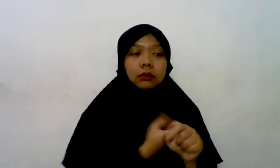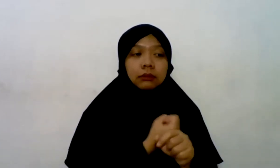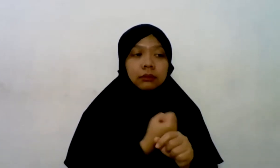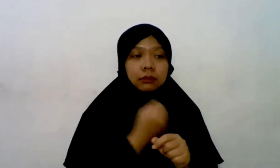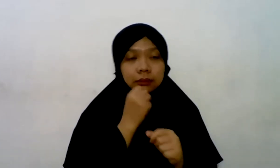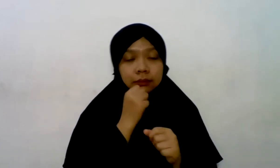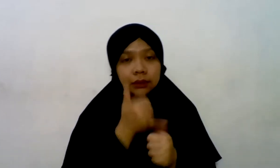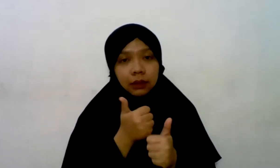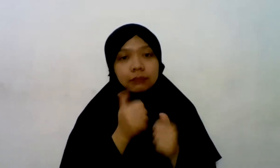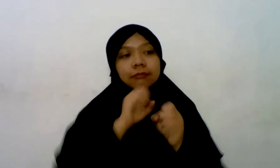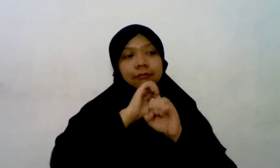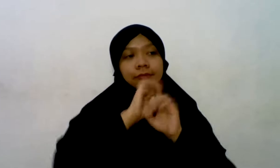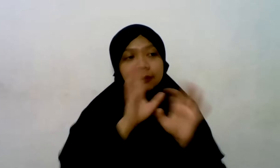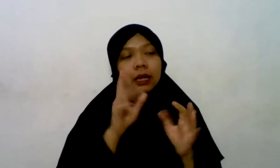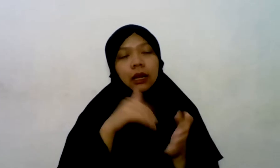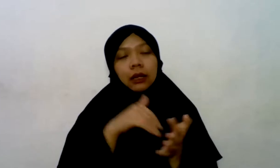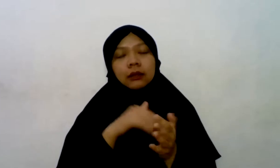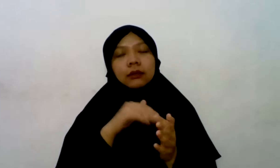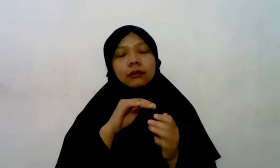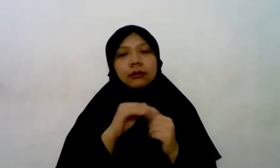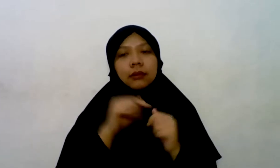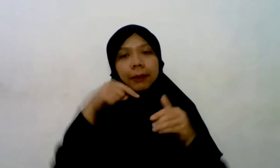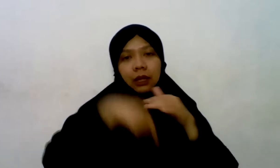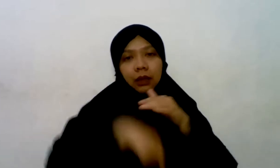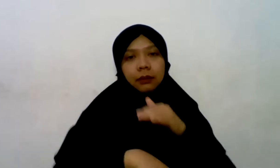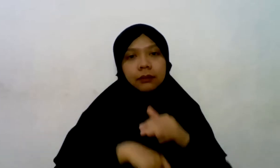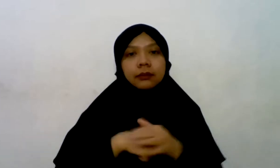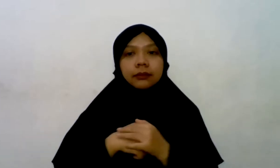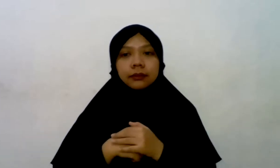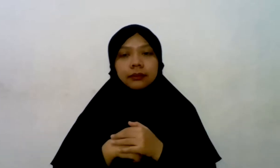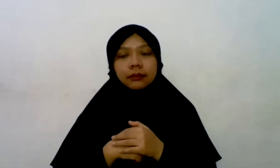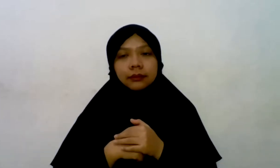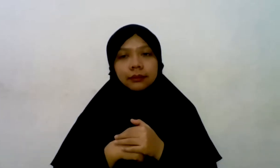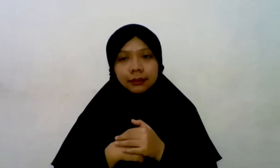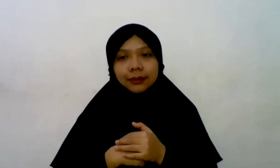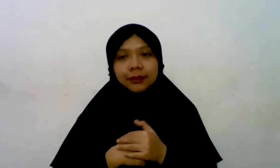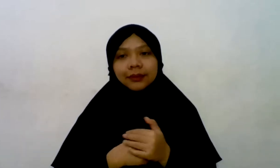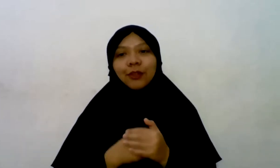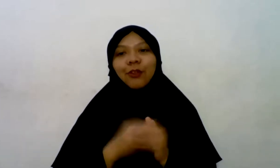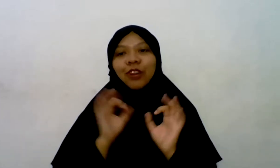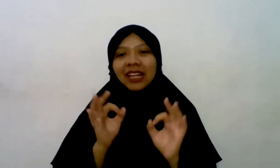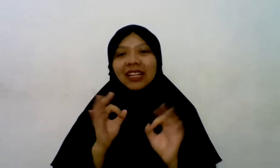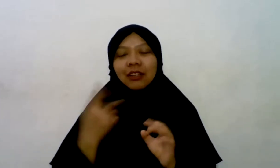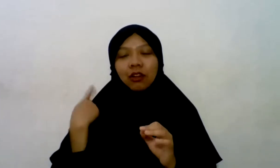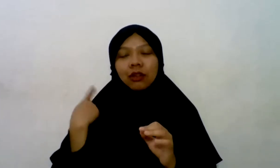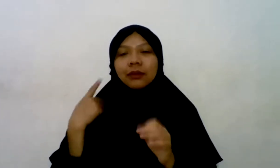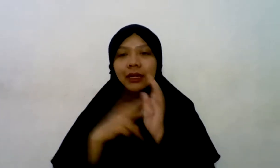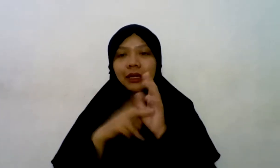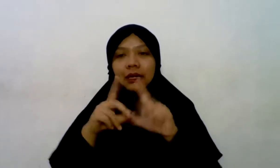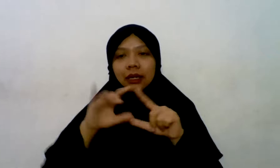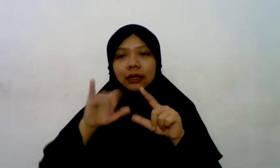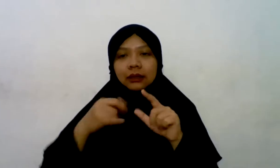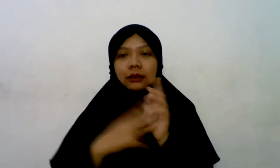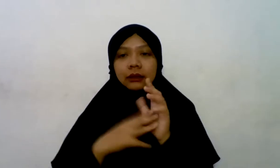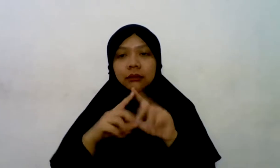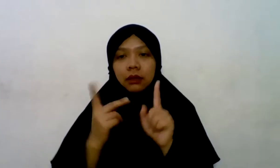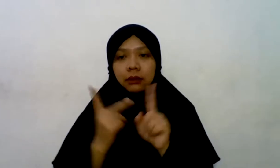in context examples. So I'll hand over to her if she can. Najmah, are you still there? Can you comment on